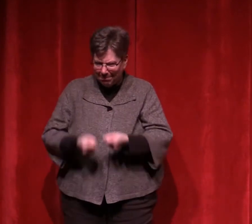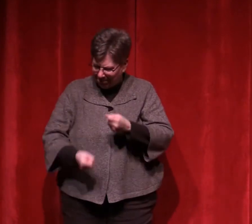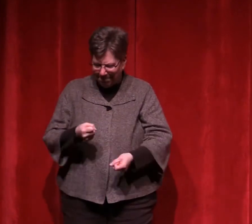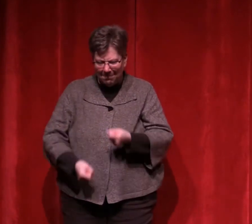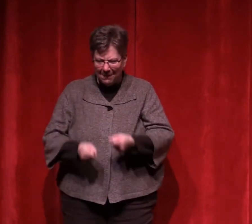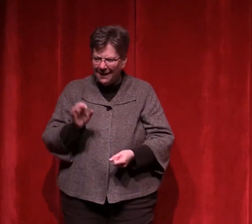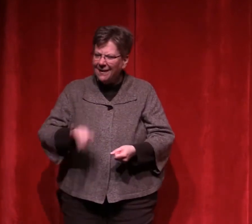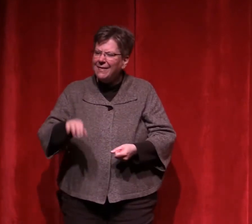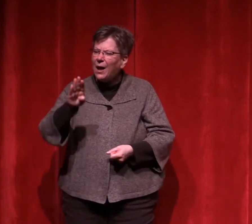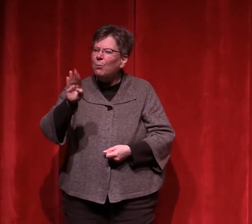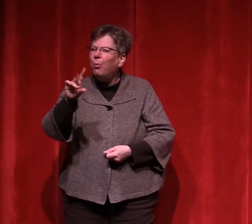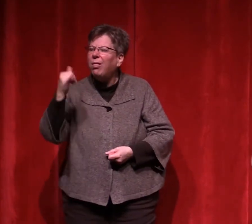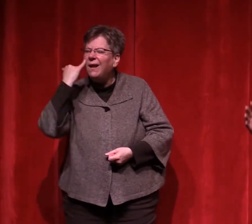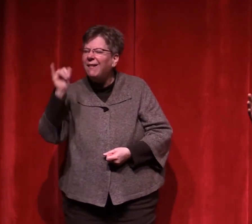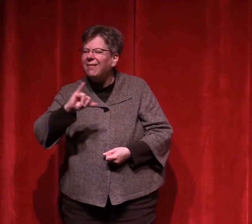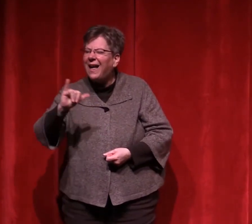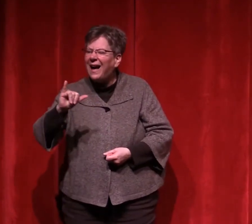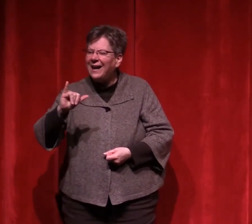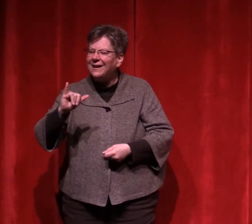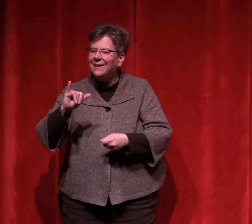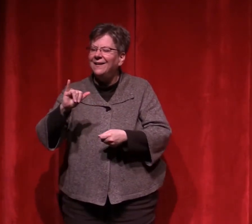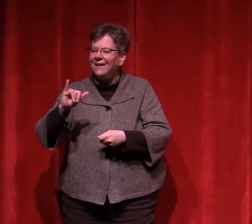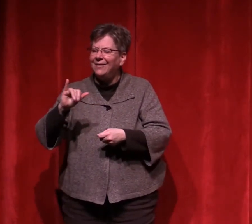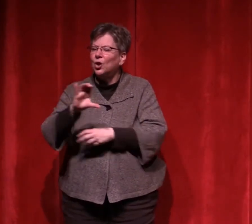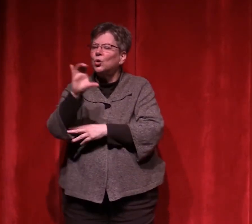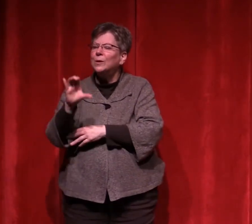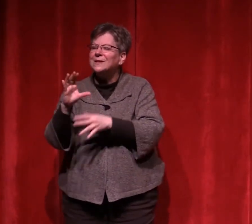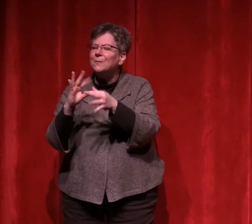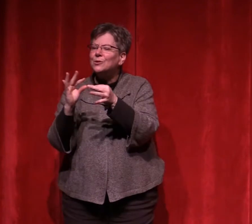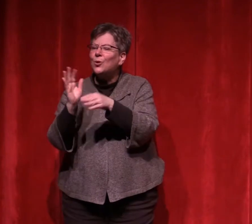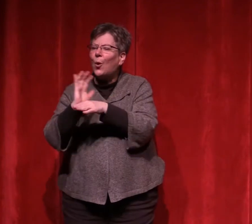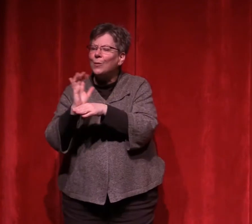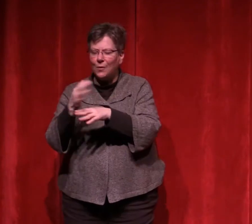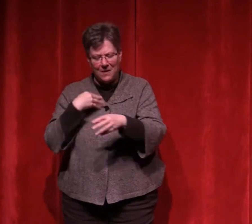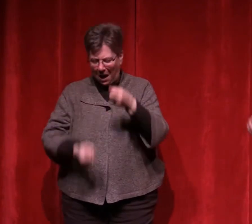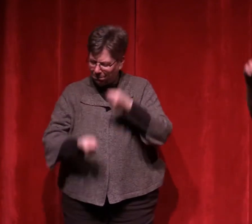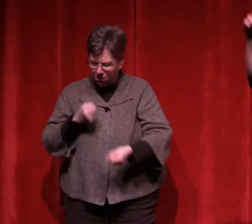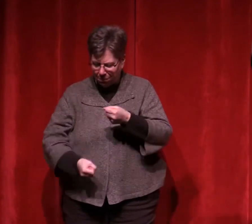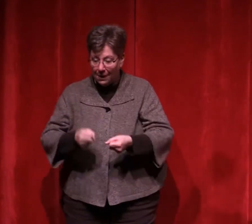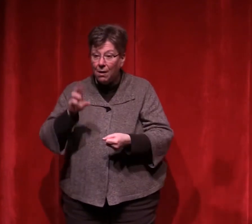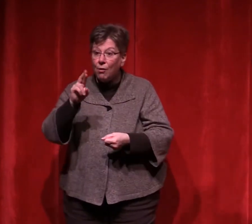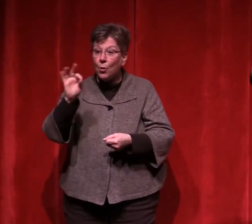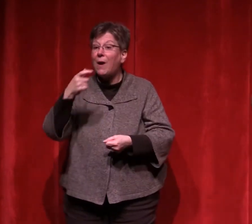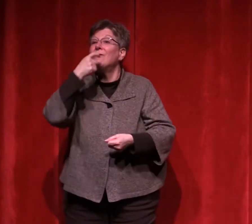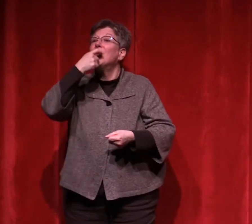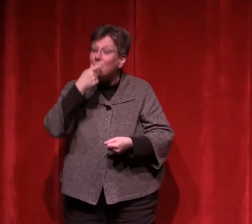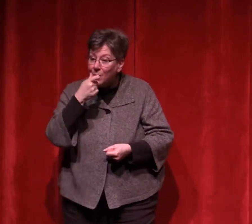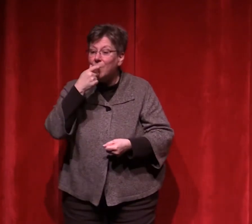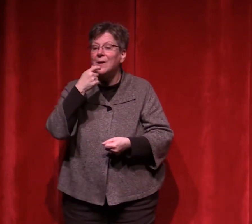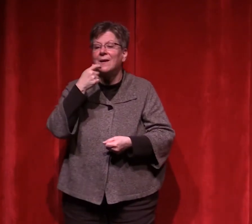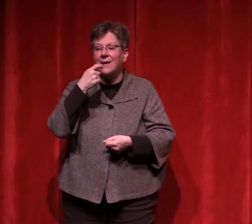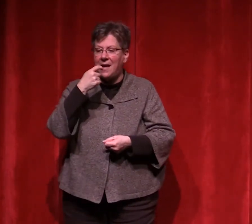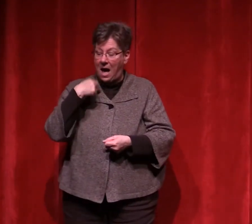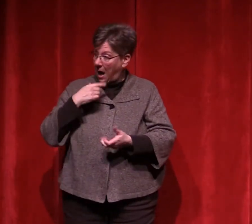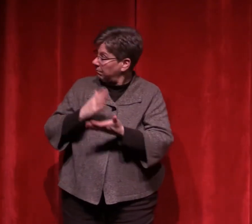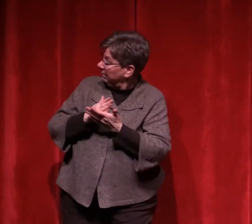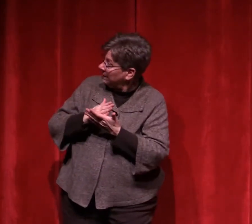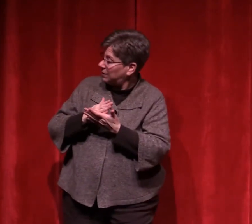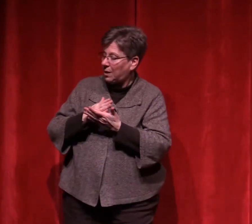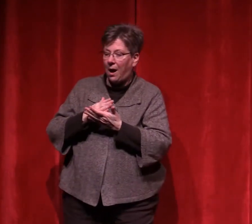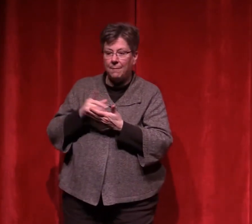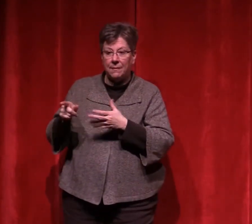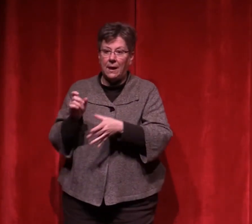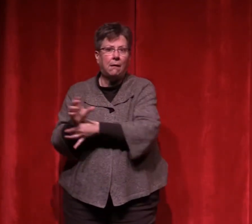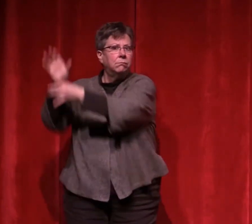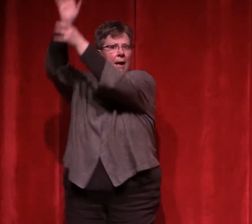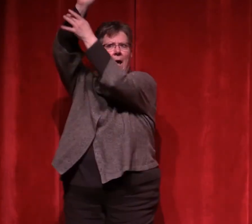beating up that bully felt great, you know. Ref stops the fight, peels me off. I get my hand raised. I still don't know what the hell